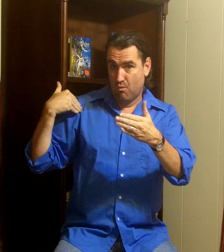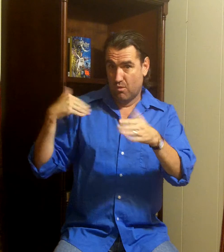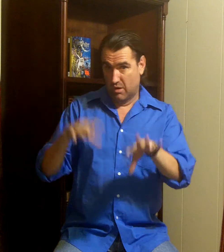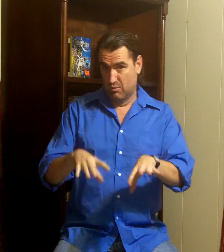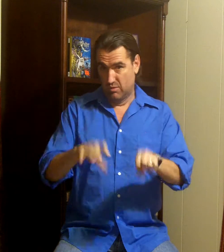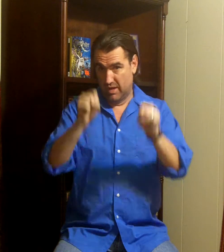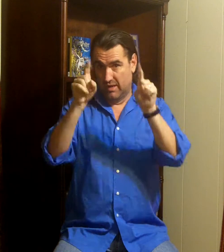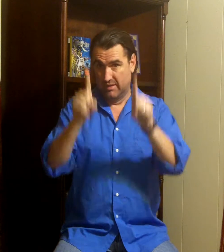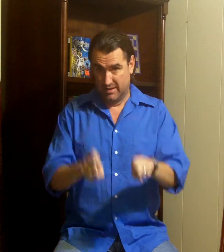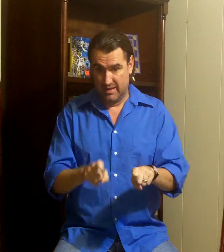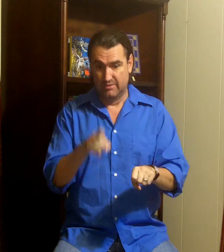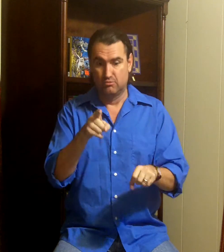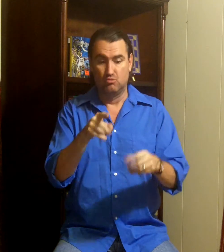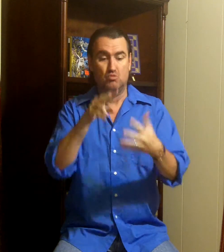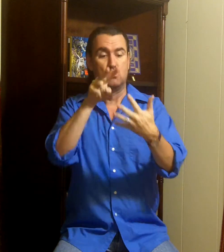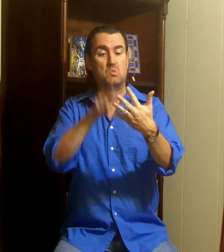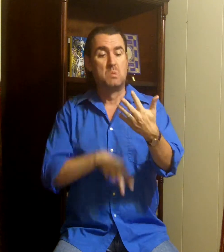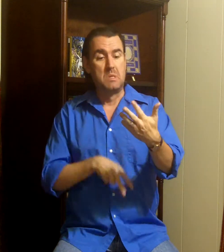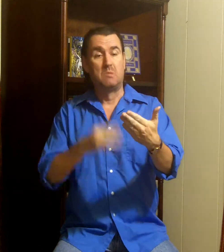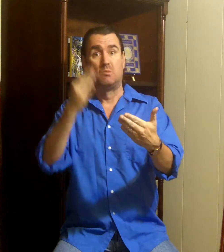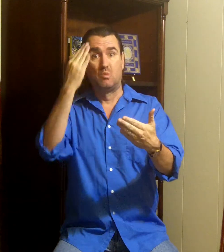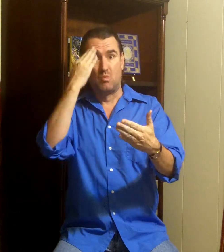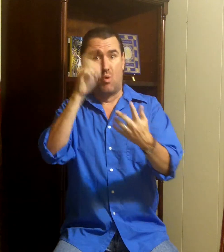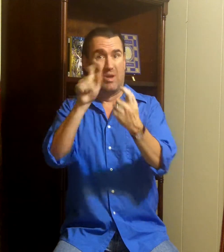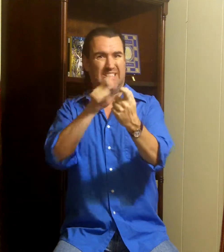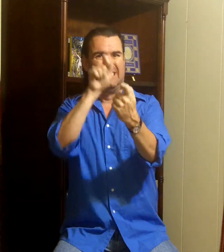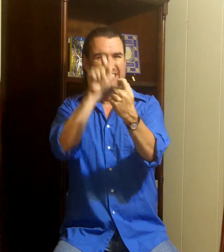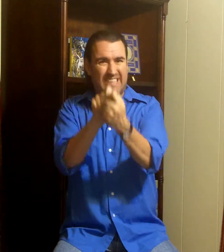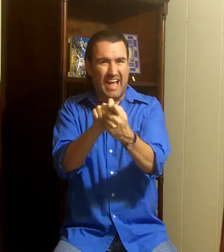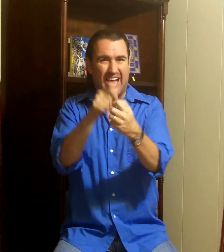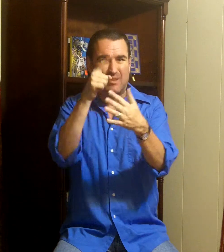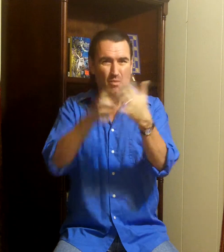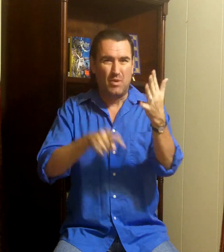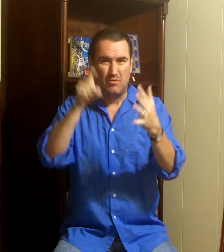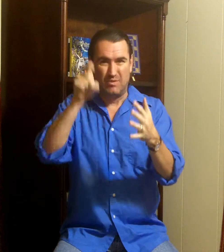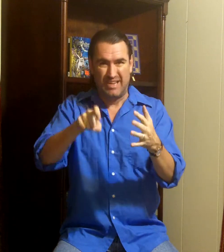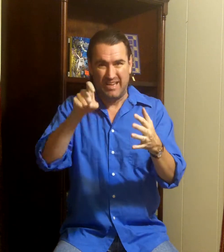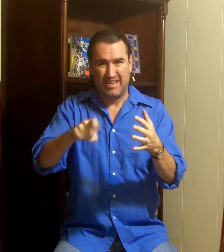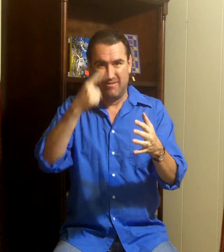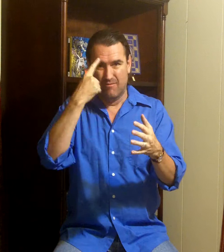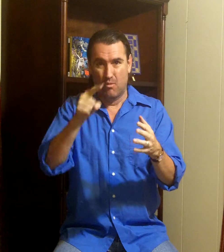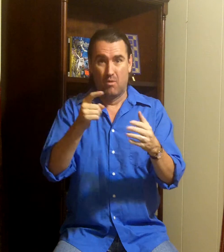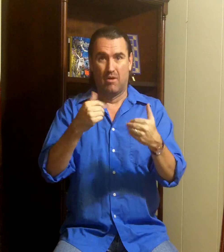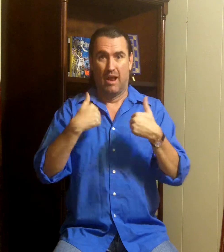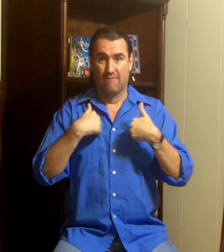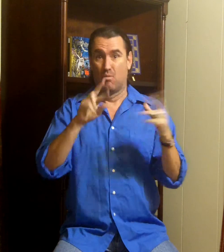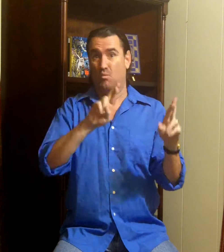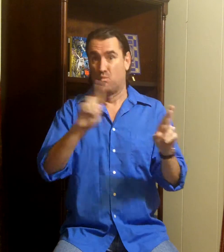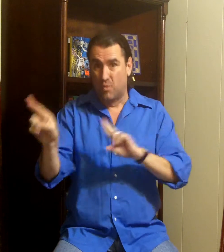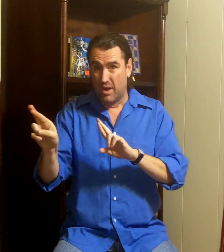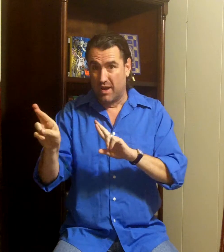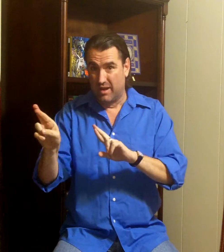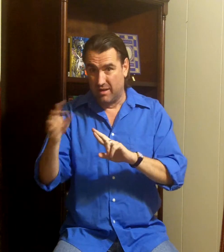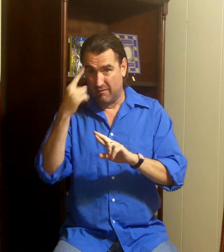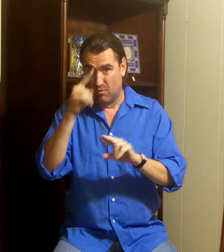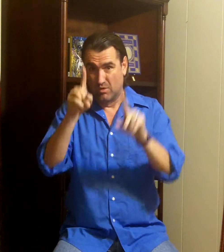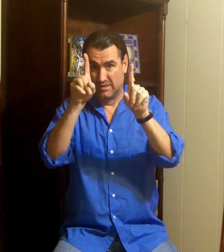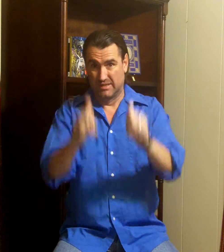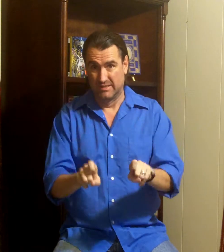be able to sit for the exams. So RID, the NIC exam has essentially